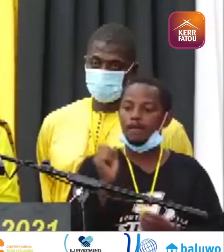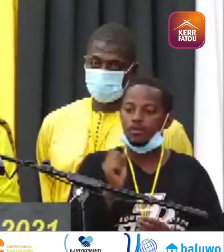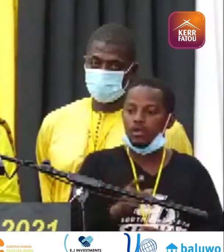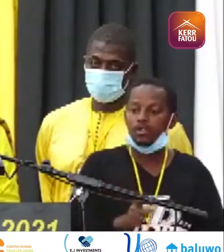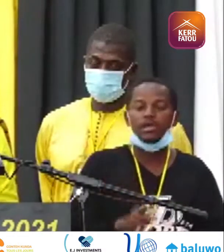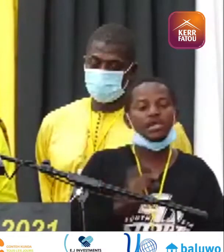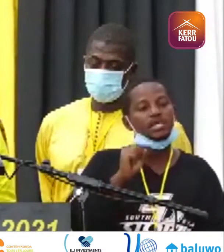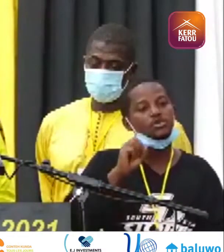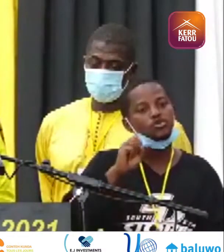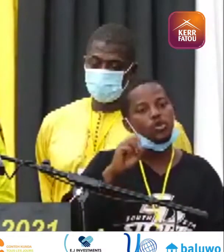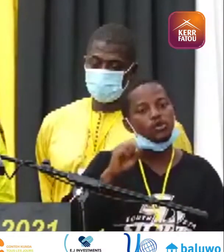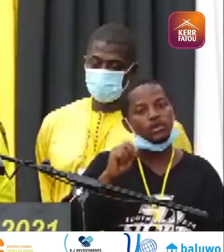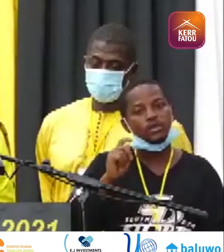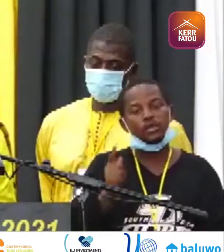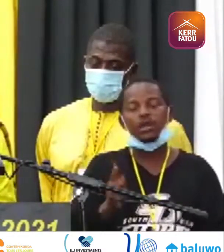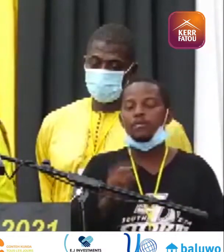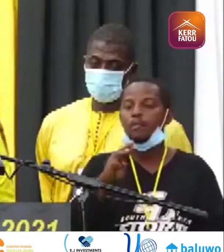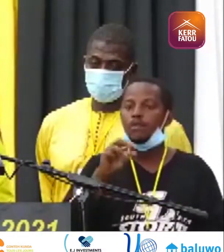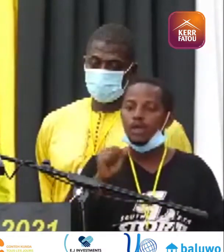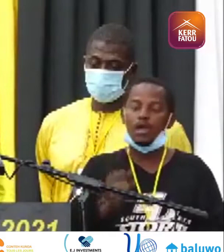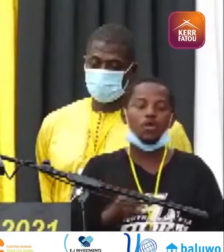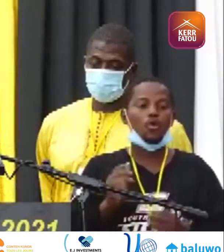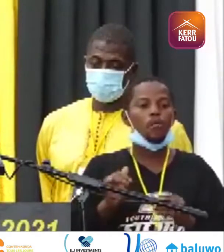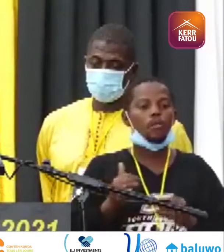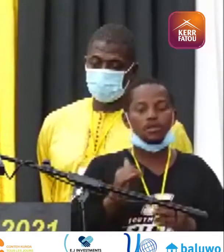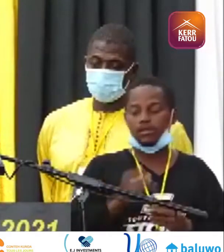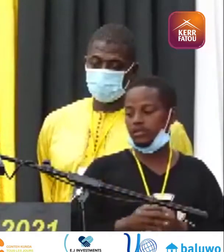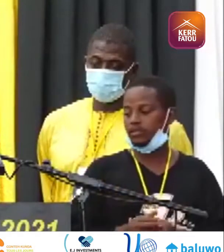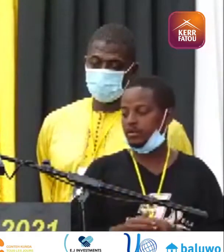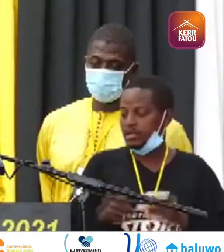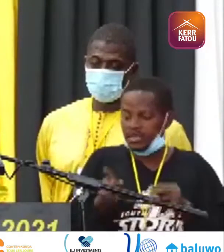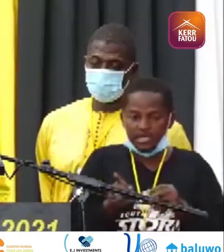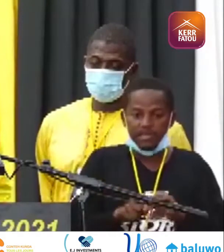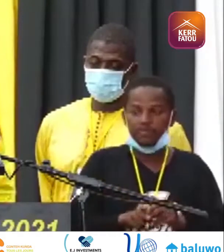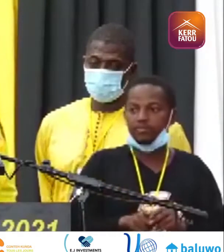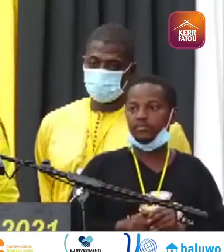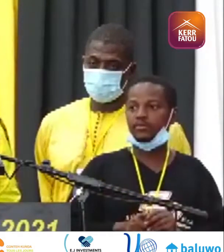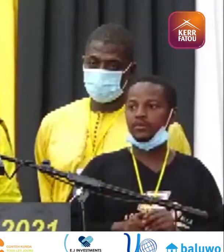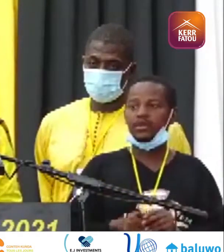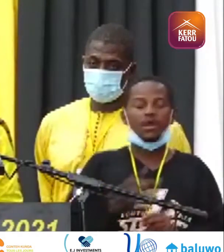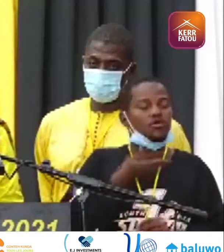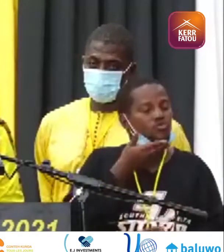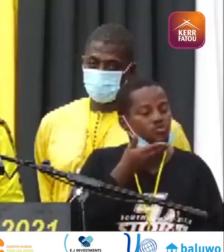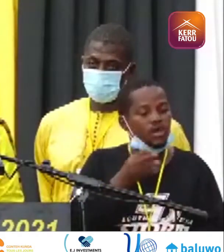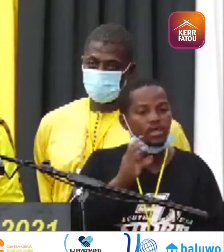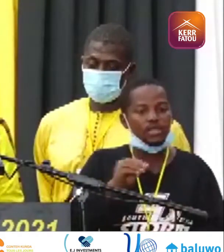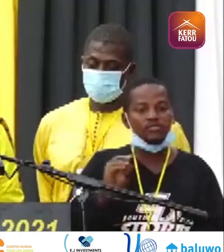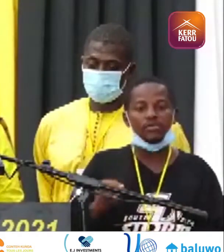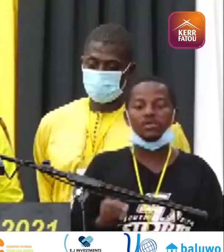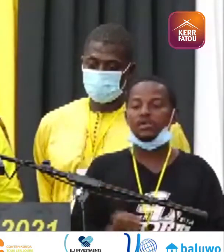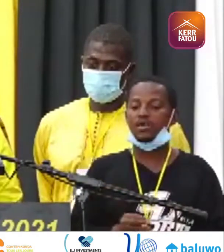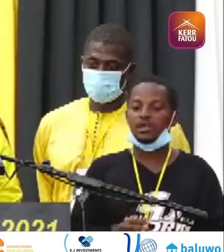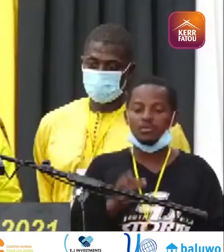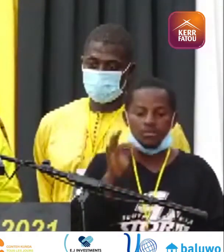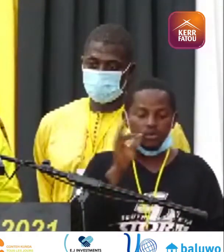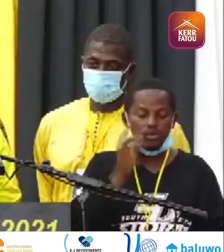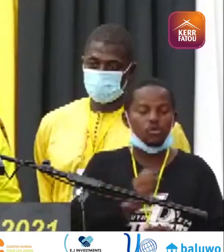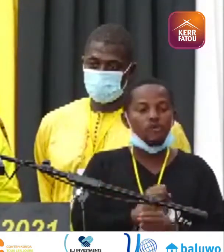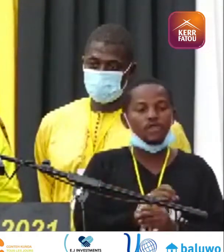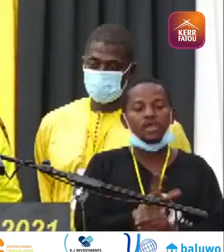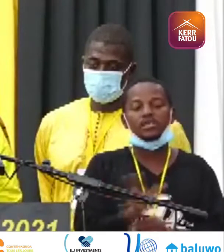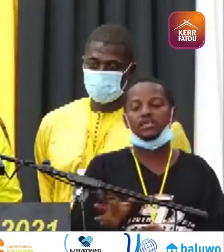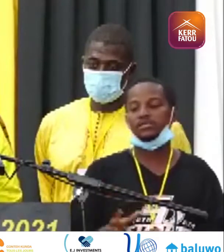the Solosandeng Memorial Commemoration, as well as the youth's activities in response to